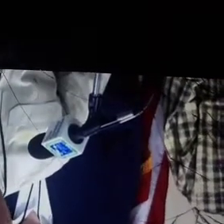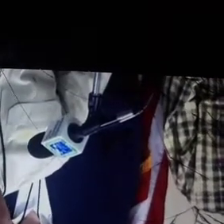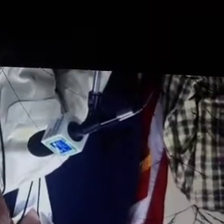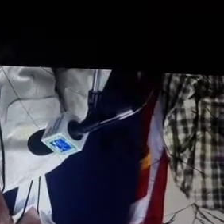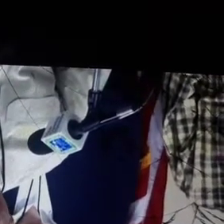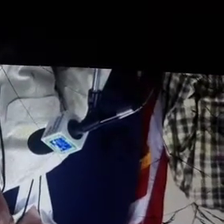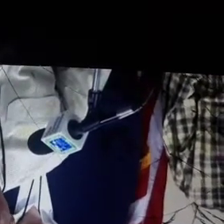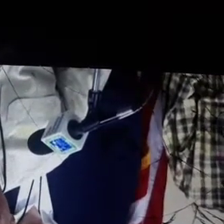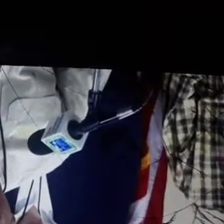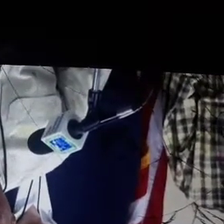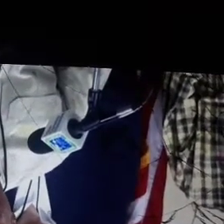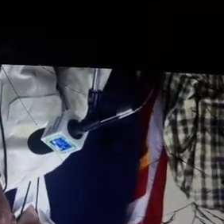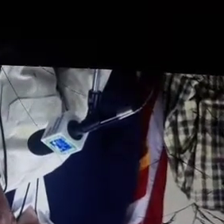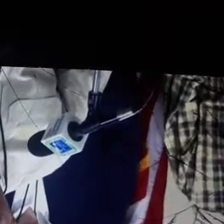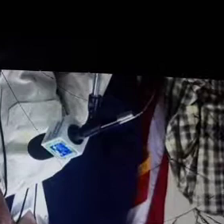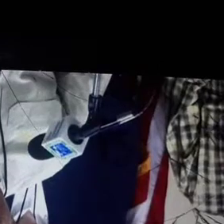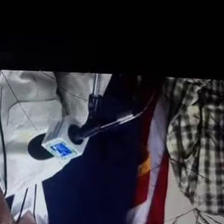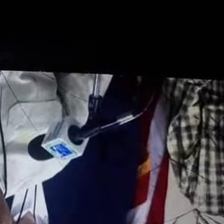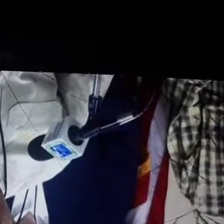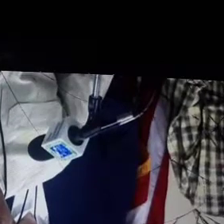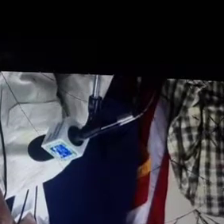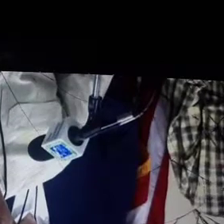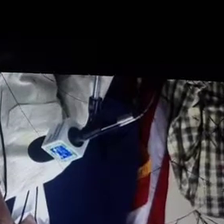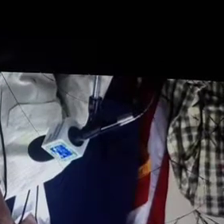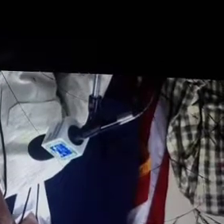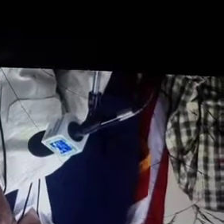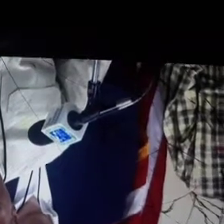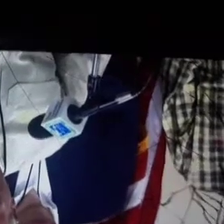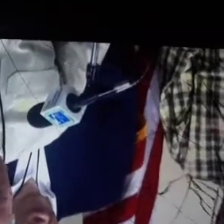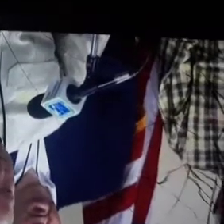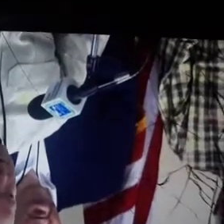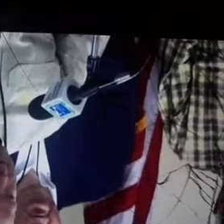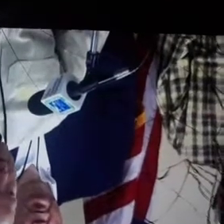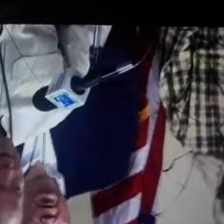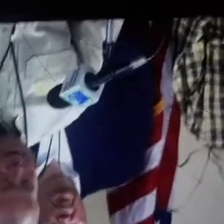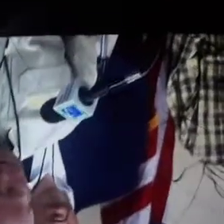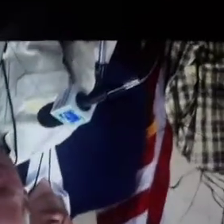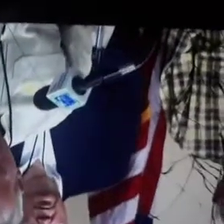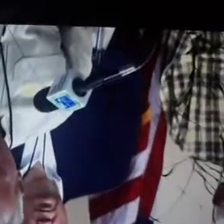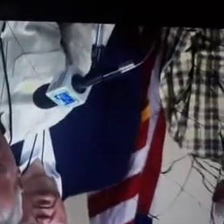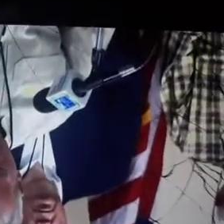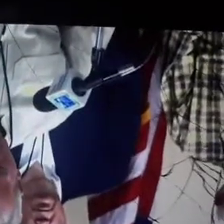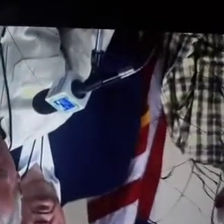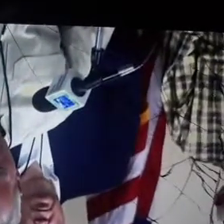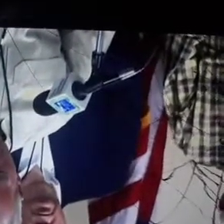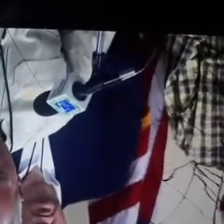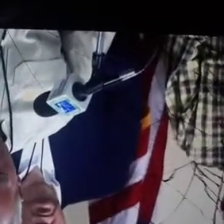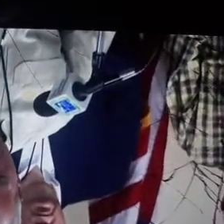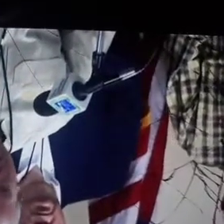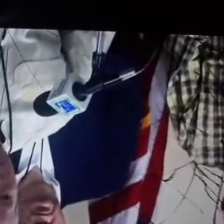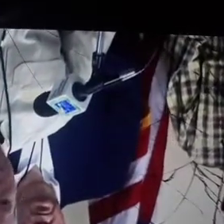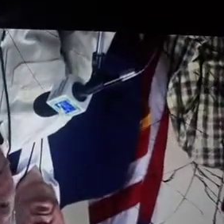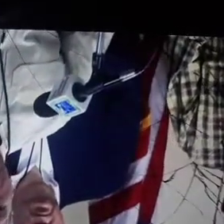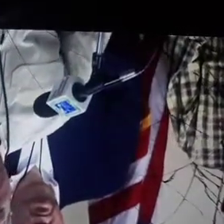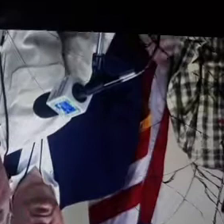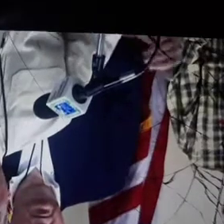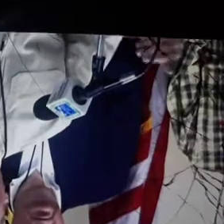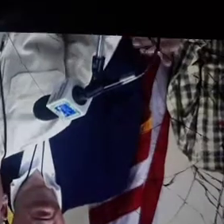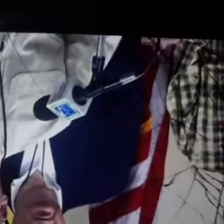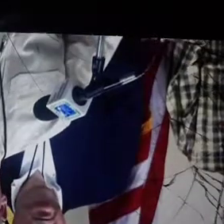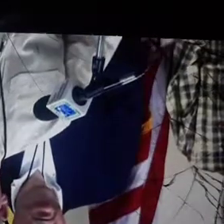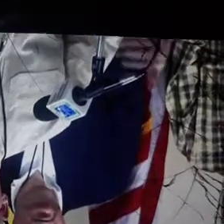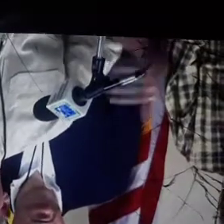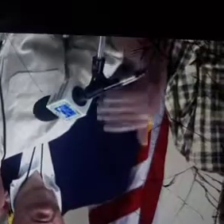high tide tables we're looking at. It's going to impact us quite a bit. Rain, Neil covered that, 6 to 12 inches of rain on top of